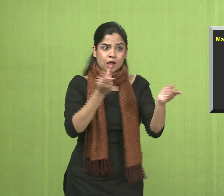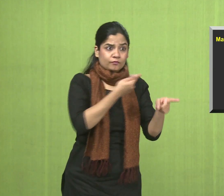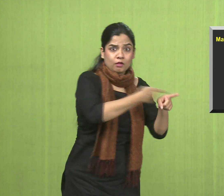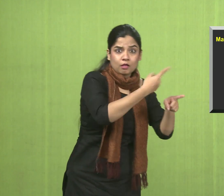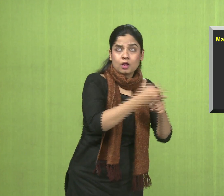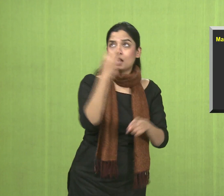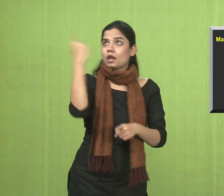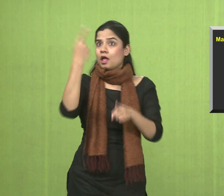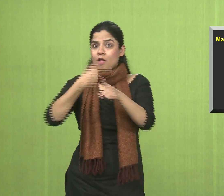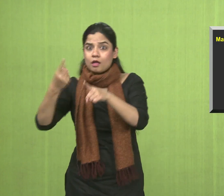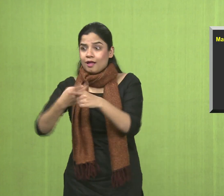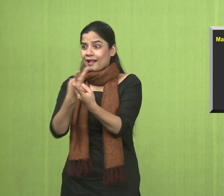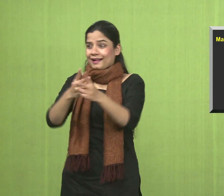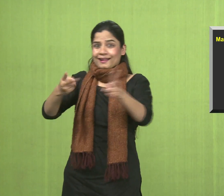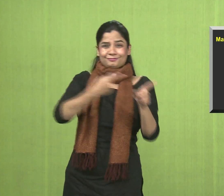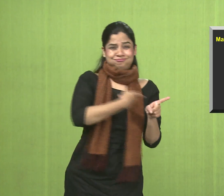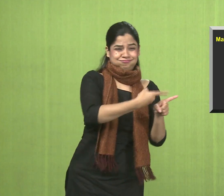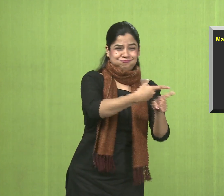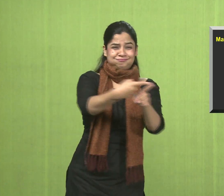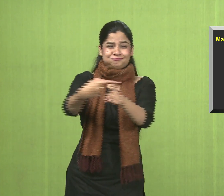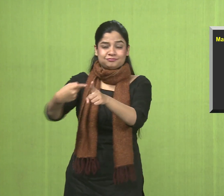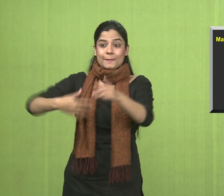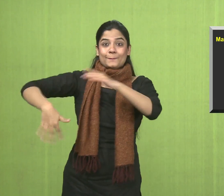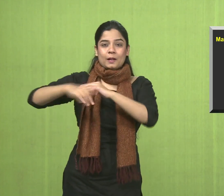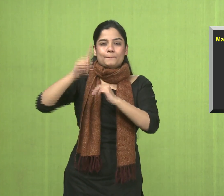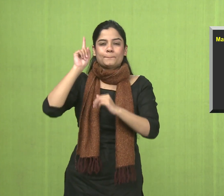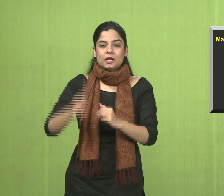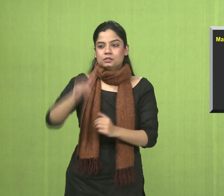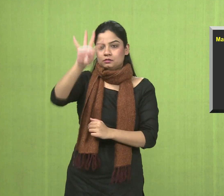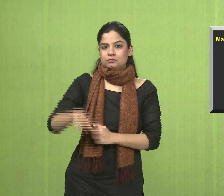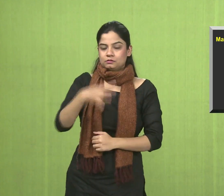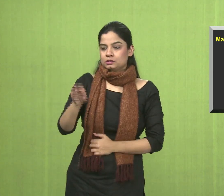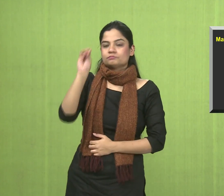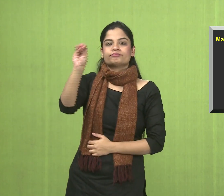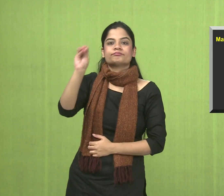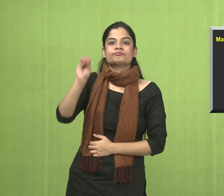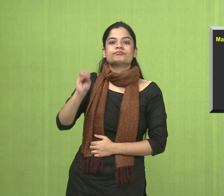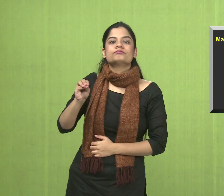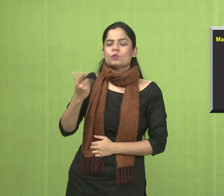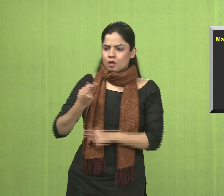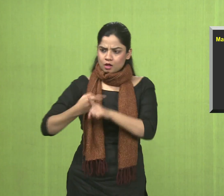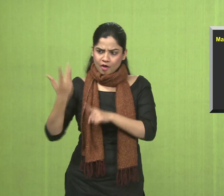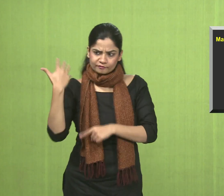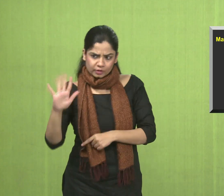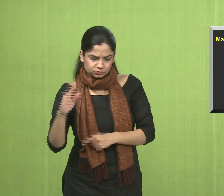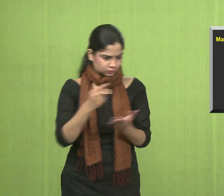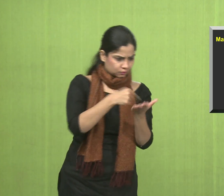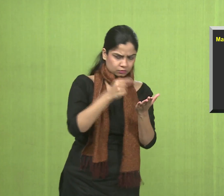Maintaining the record of income and expenditure. It is important to ensure that the plan is carried out perfectly. You can use